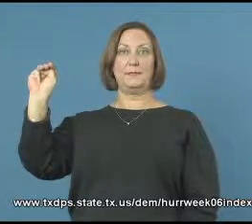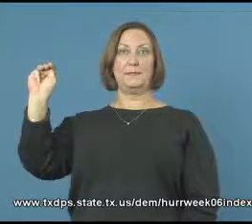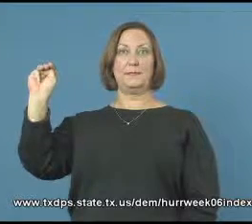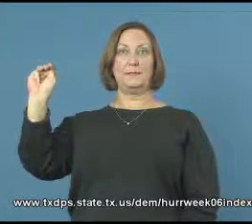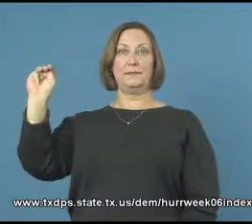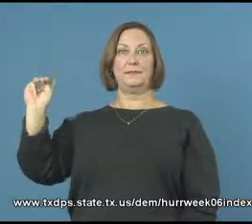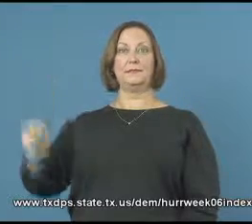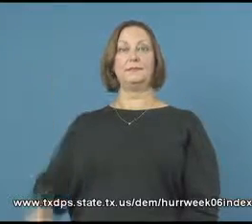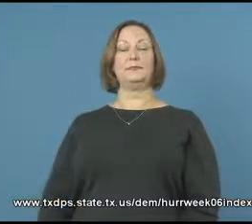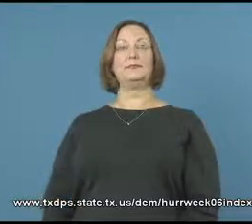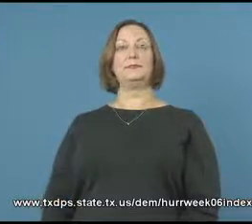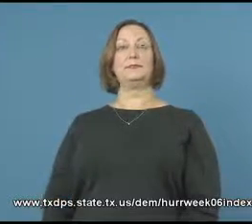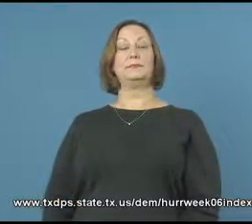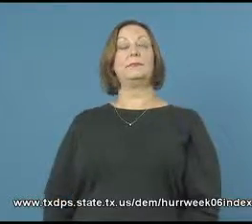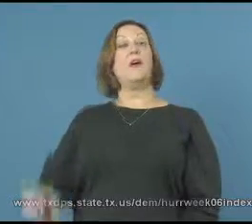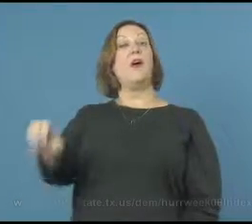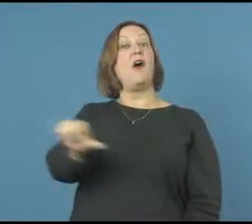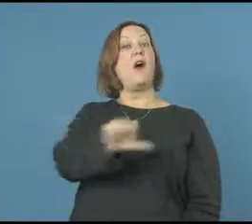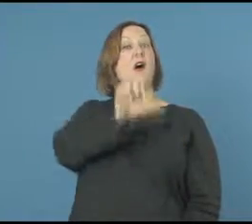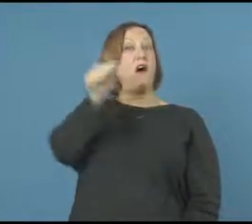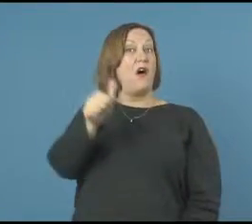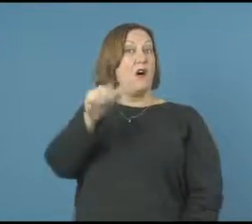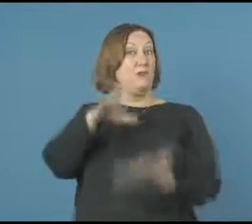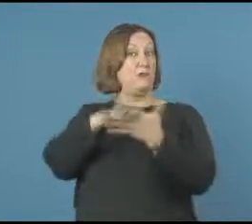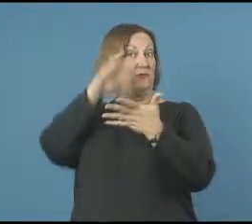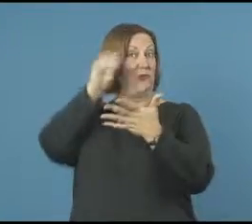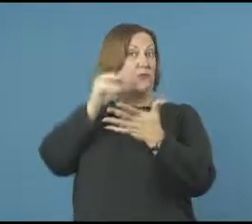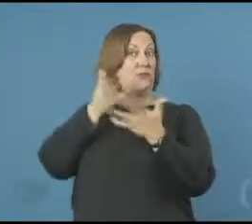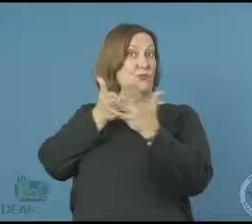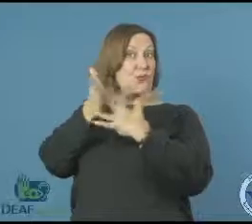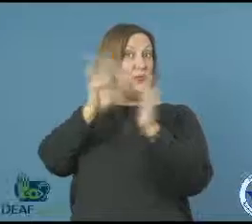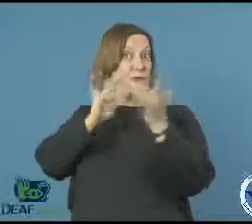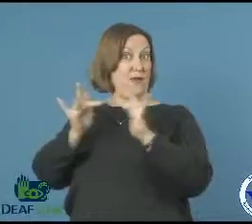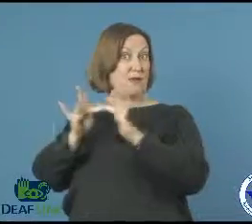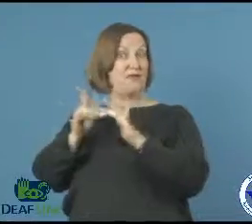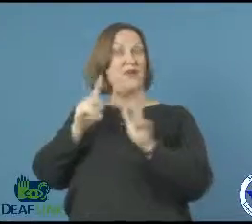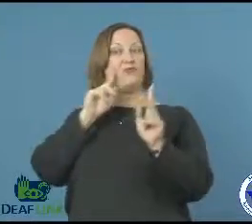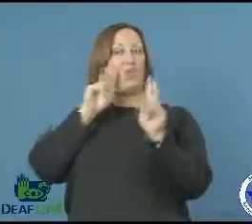06INDEX.HTM. Other resources can be found at